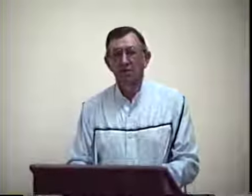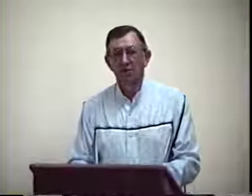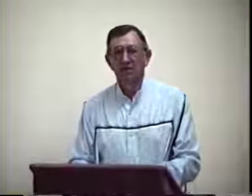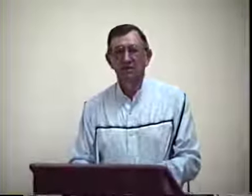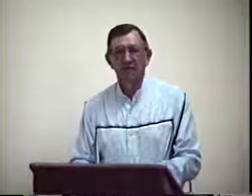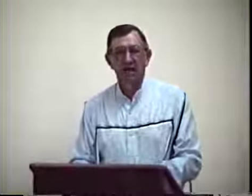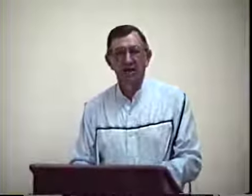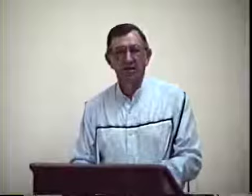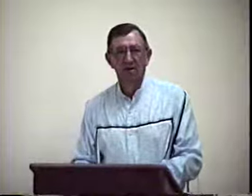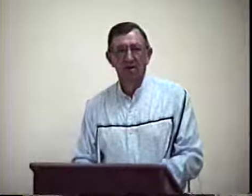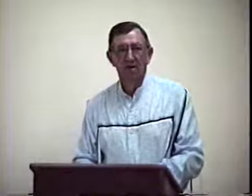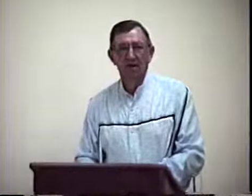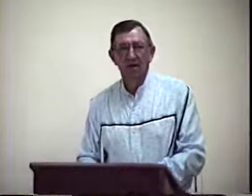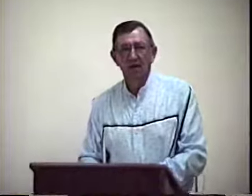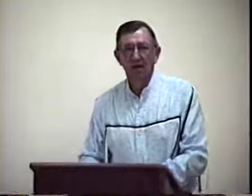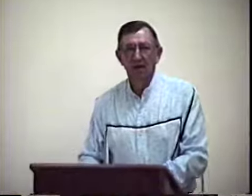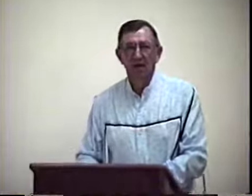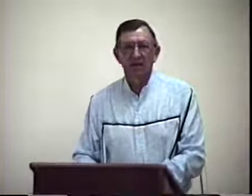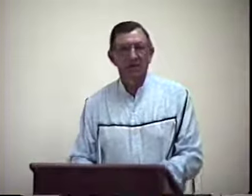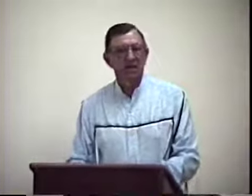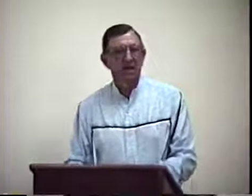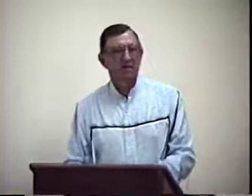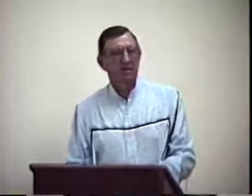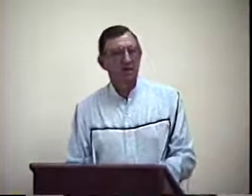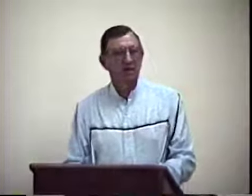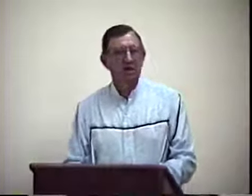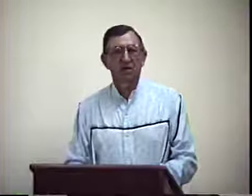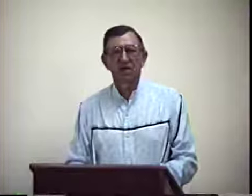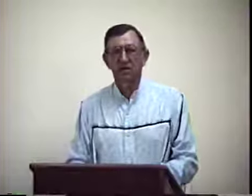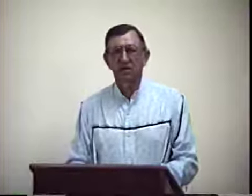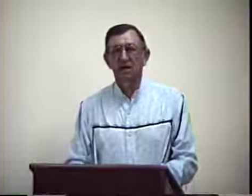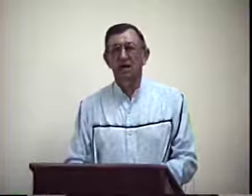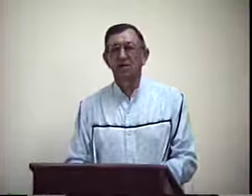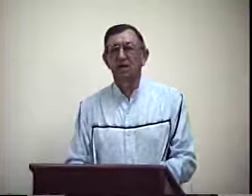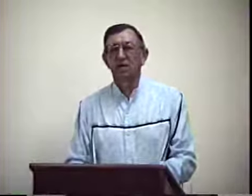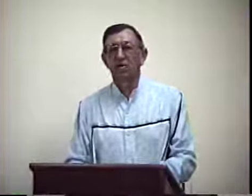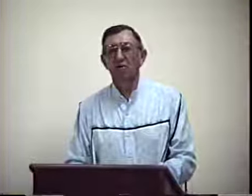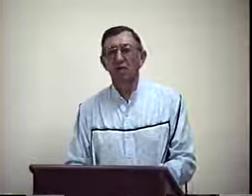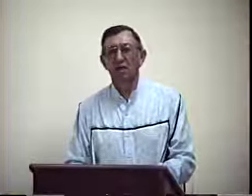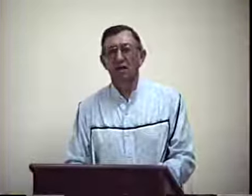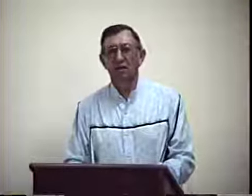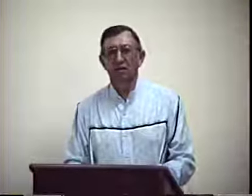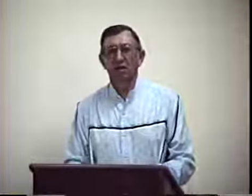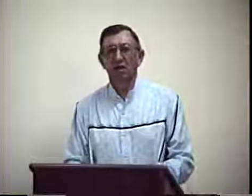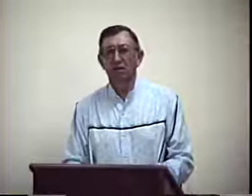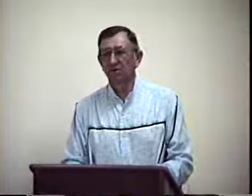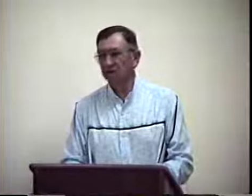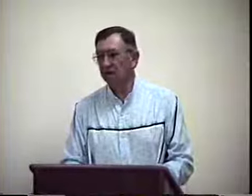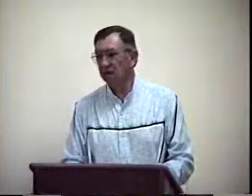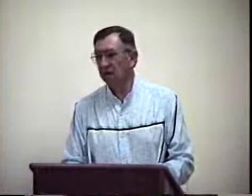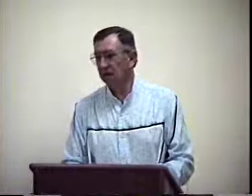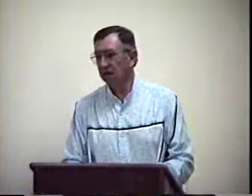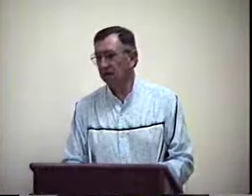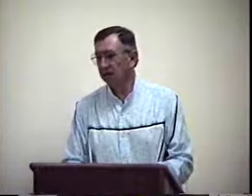will sign and make the signs, and after they get through with their signs, and then they'll come in and redo the signing and